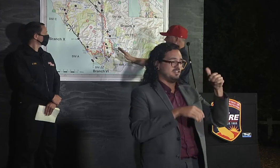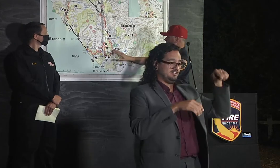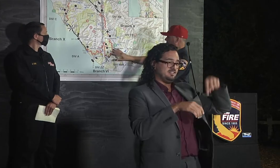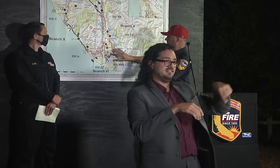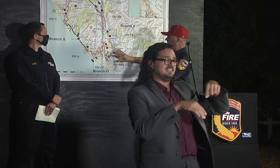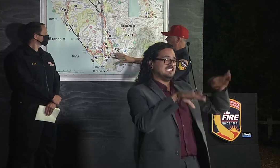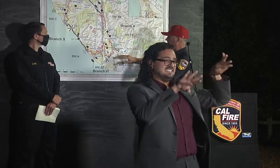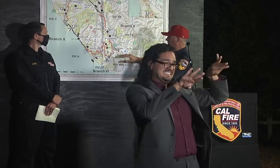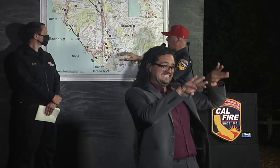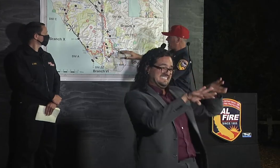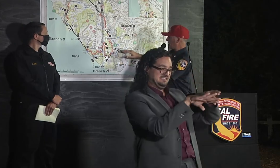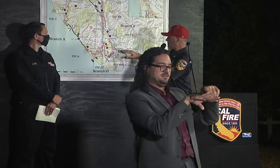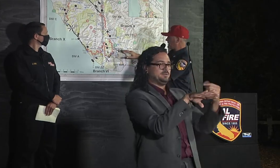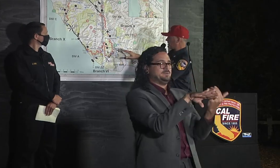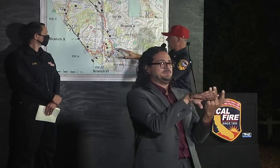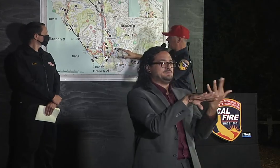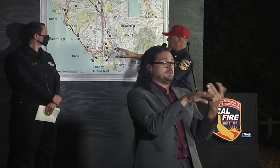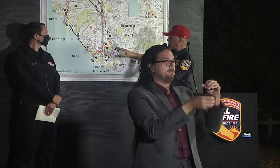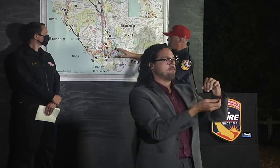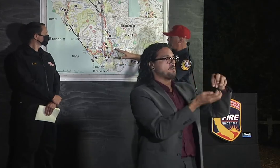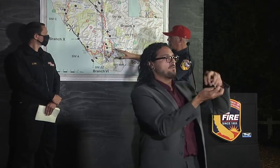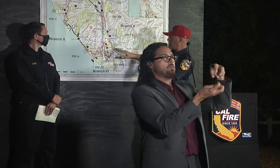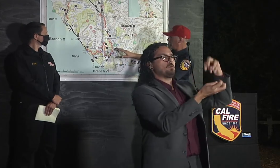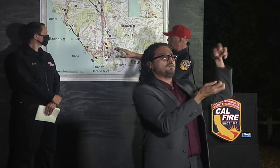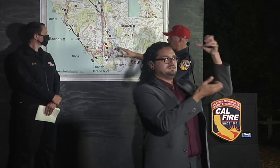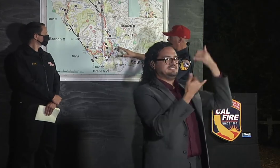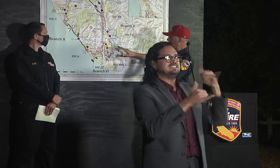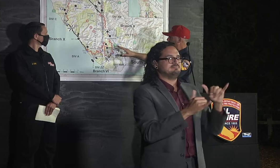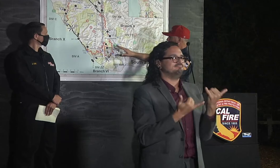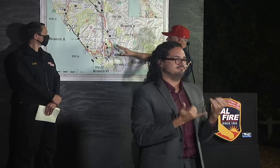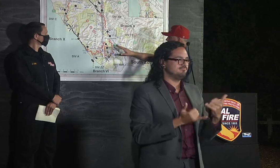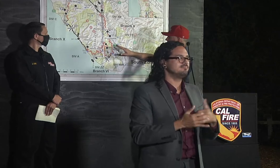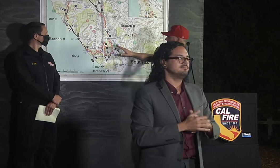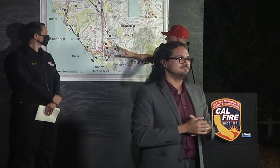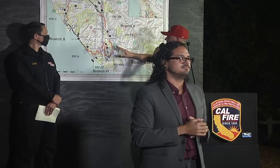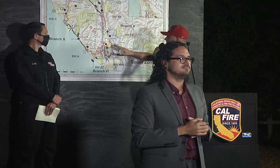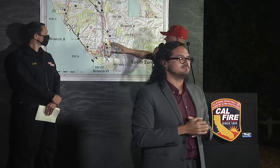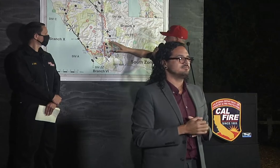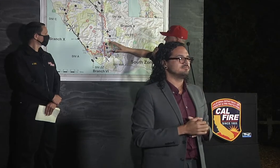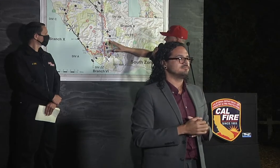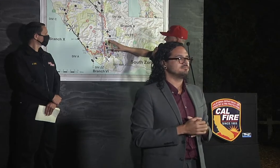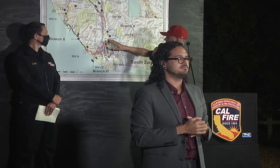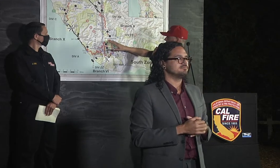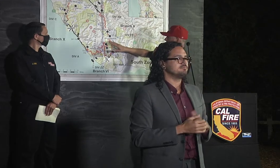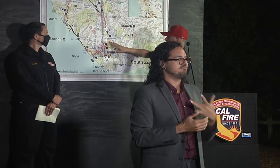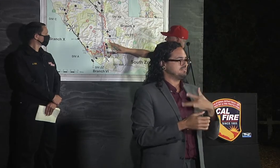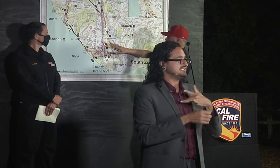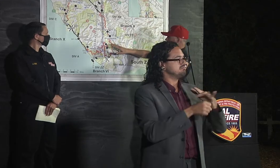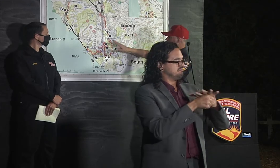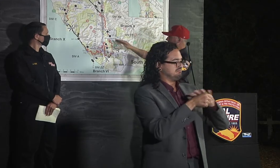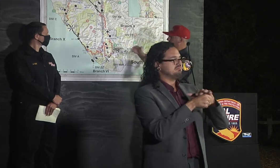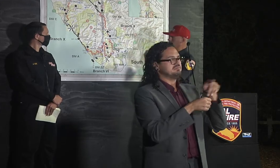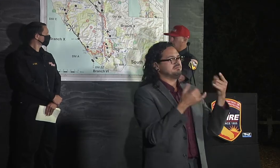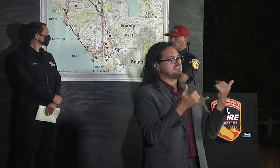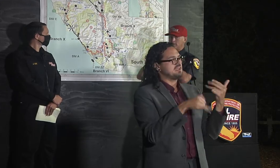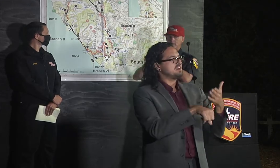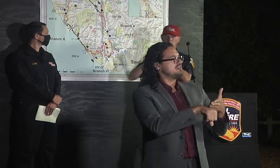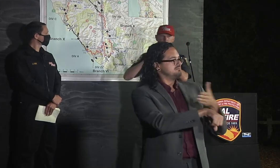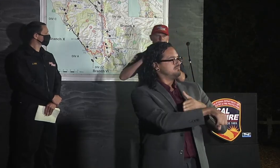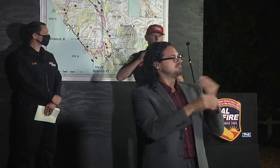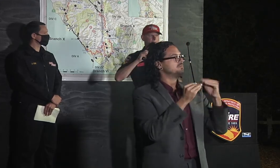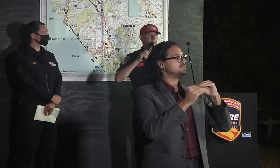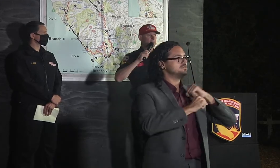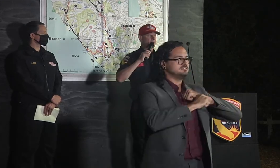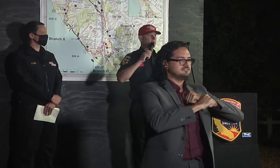So we're feeling a lot better about the protection of the community and moving forward there. Up towards Ben Lomond, Brookdale,